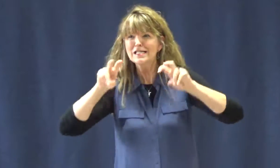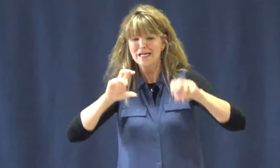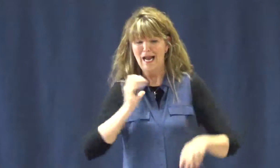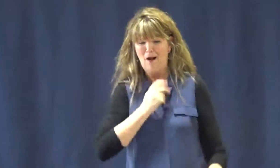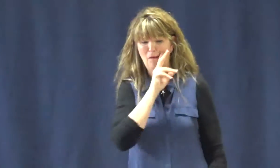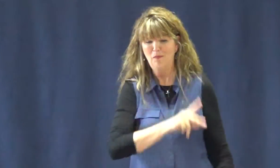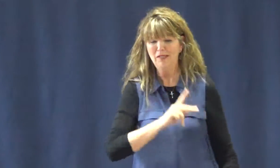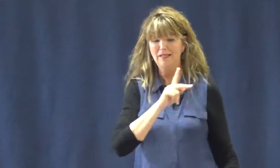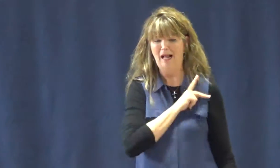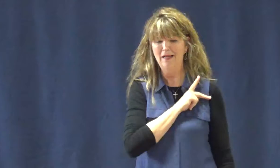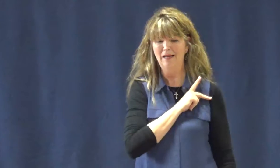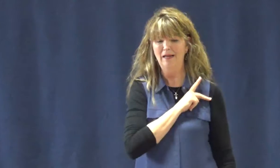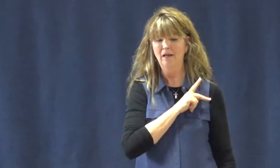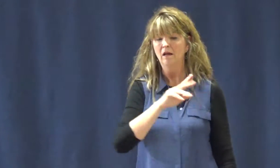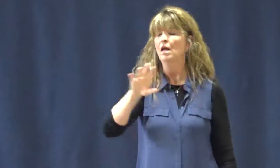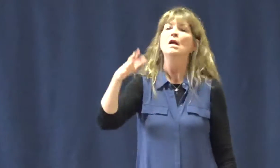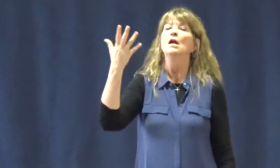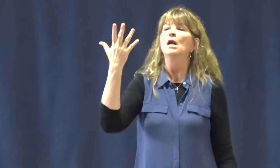there which I really have enjoyed.